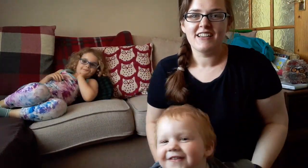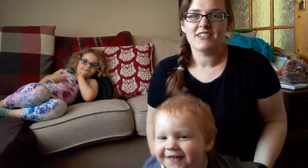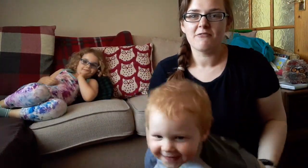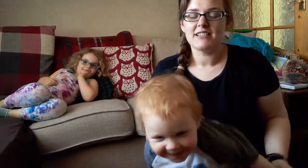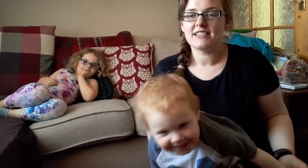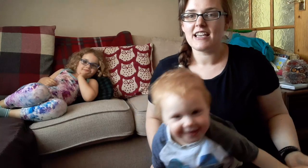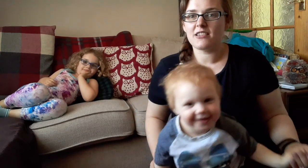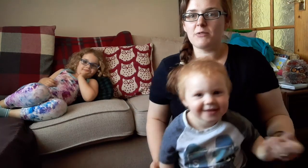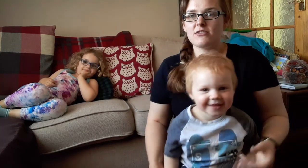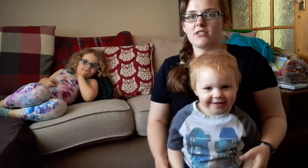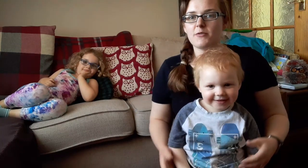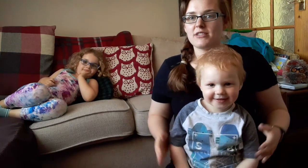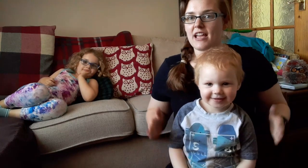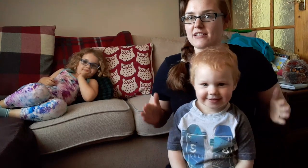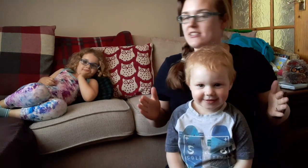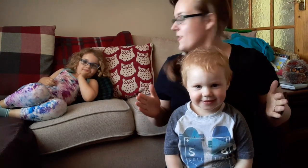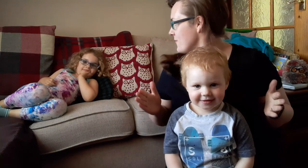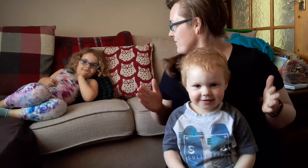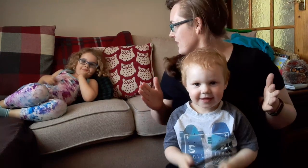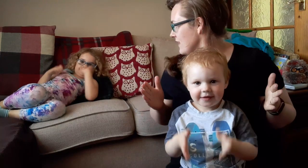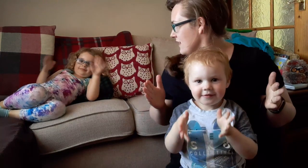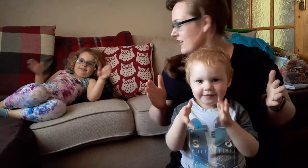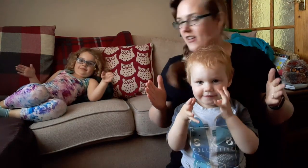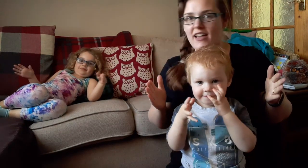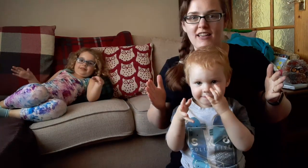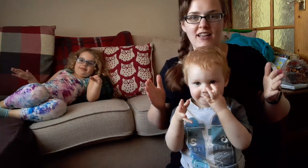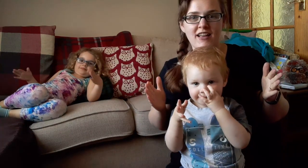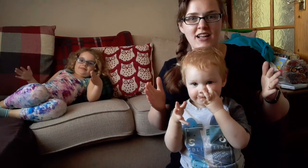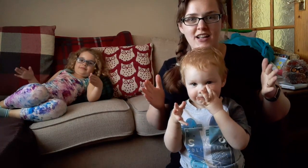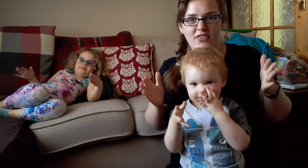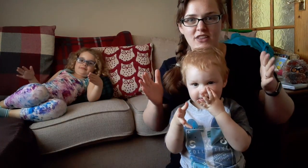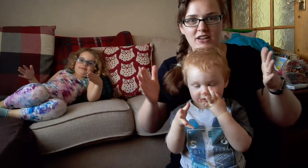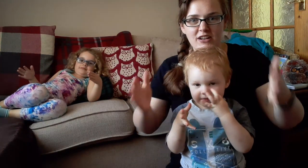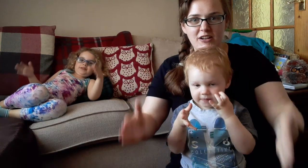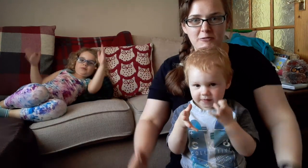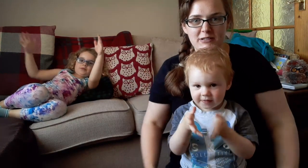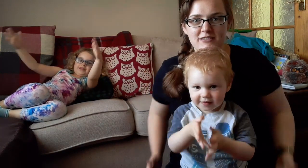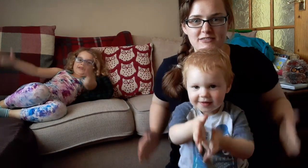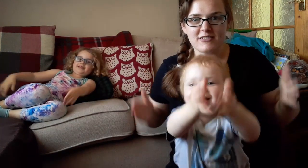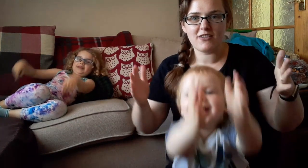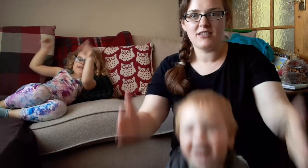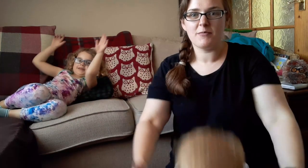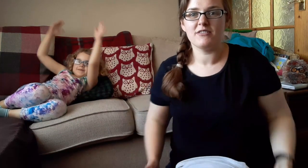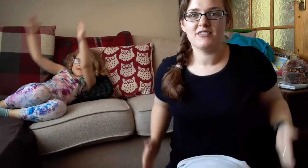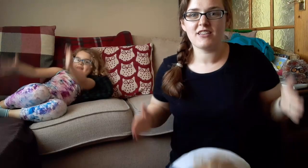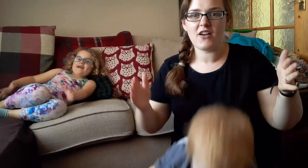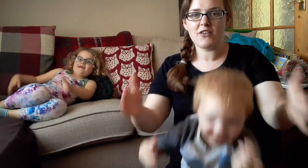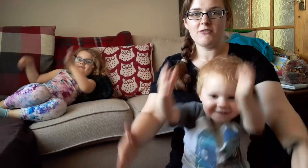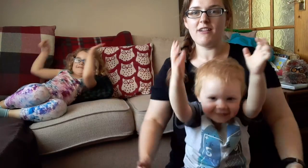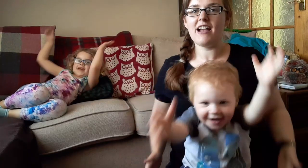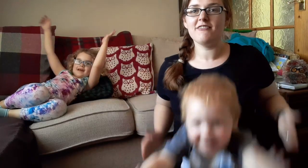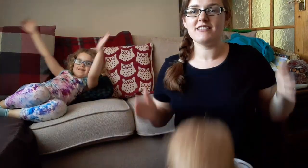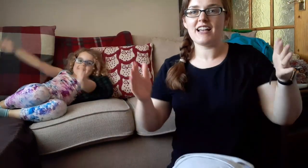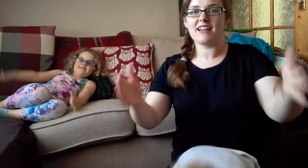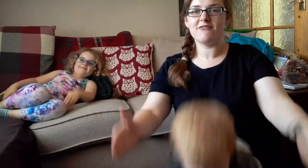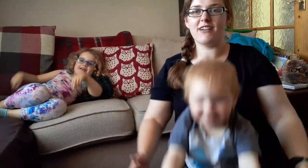Shall we sing The Wheels on the Bus next? Okay. The wheels on the bus go round and